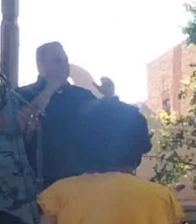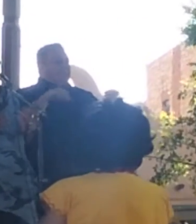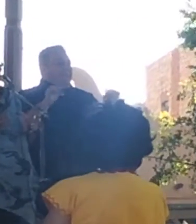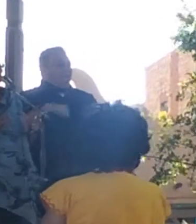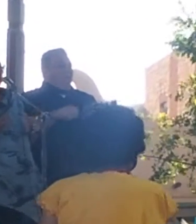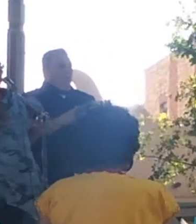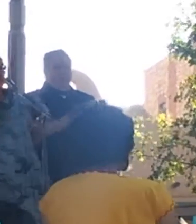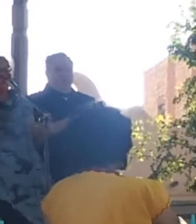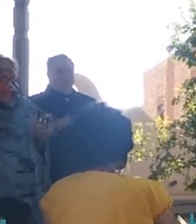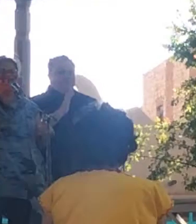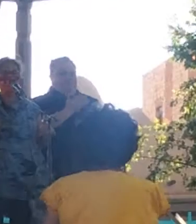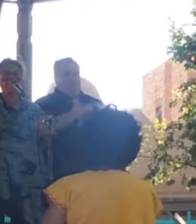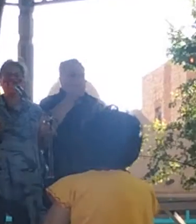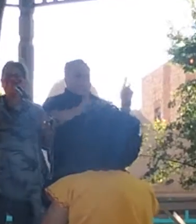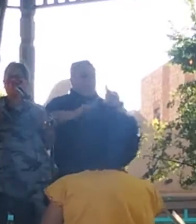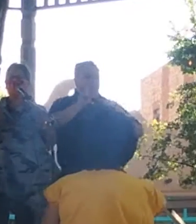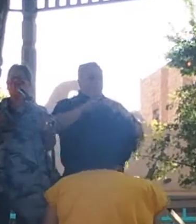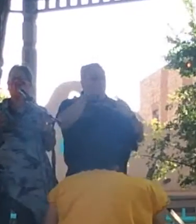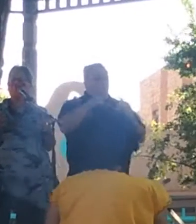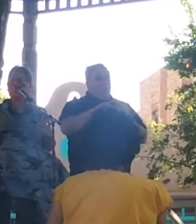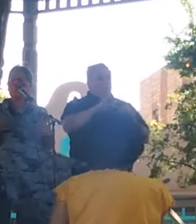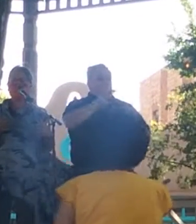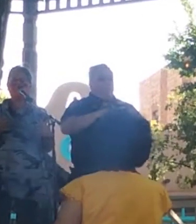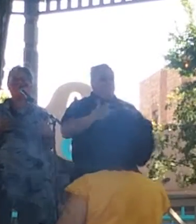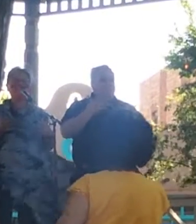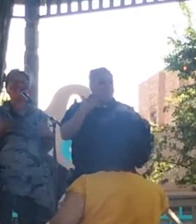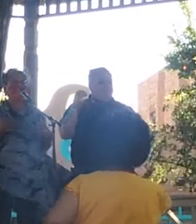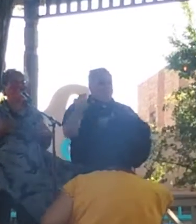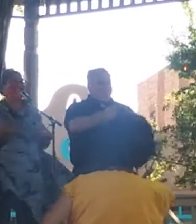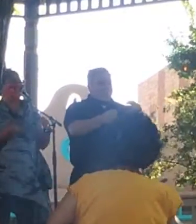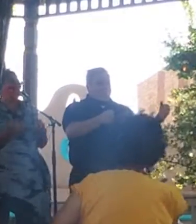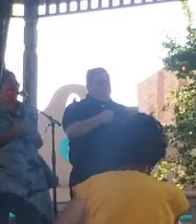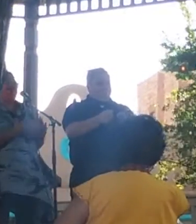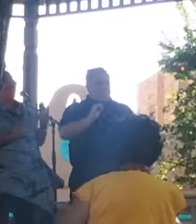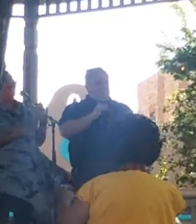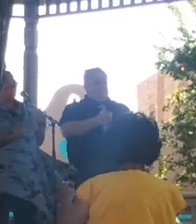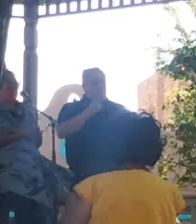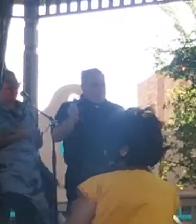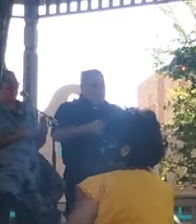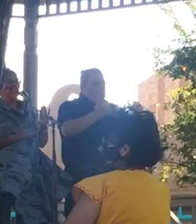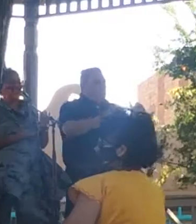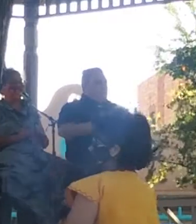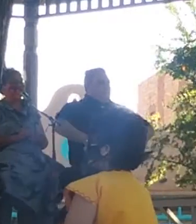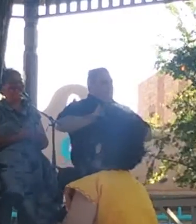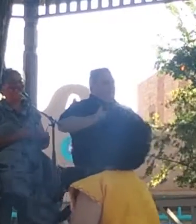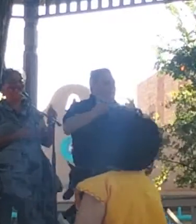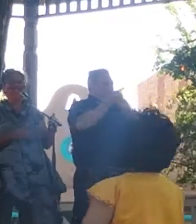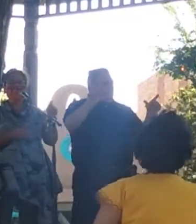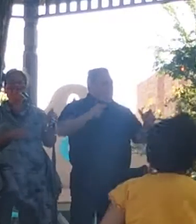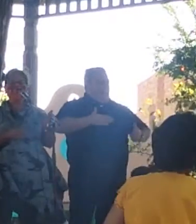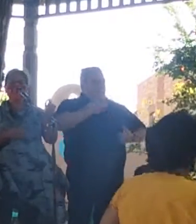potential of our people when we really dedicate ourselves to the pursuit of life, liberty, and